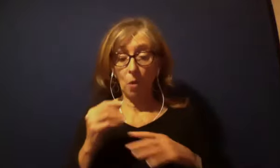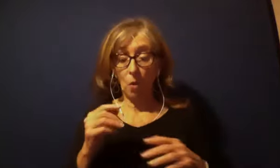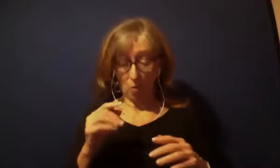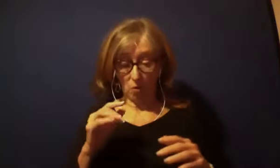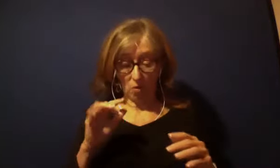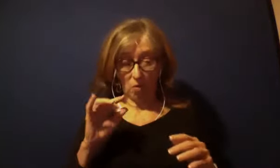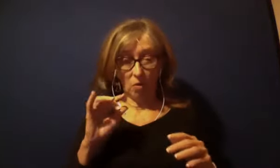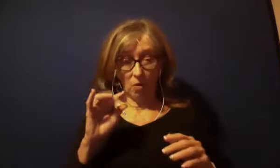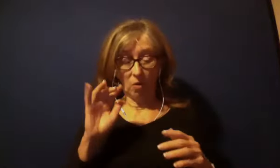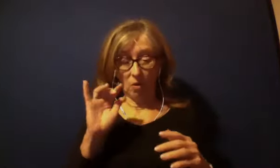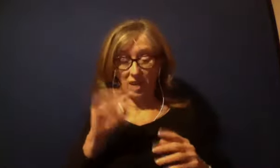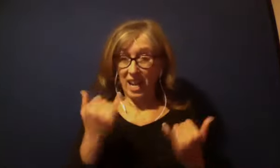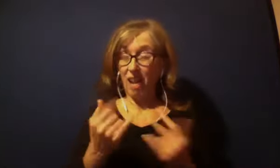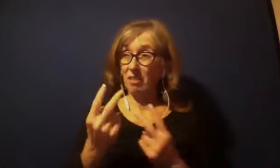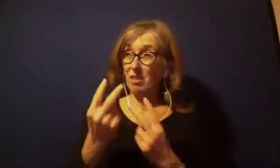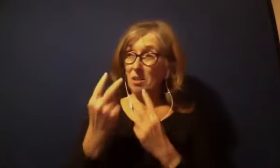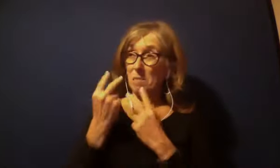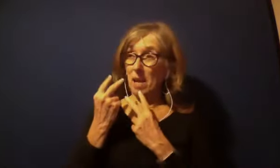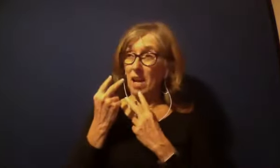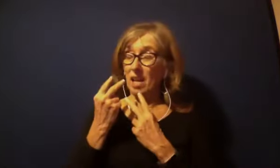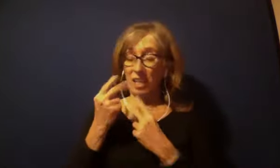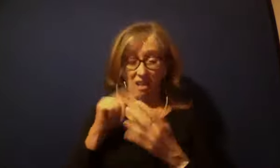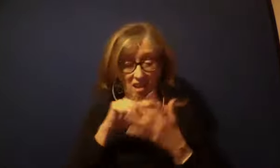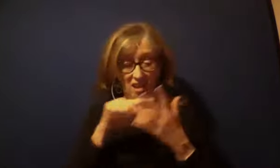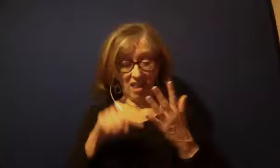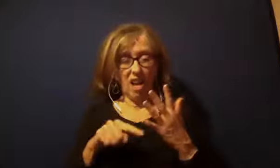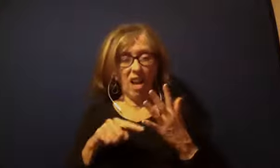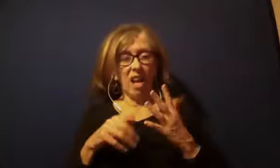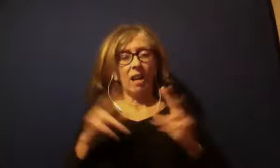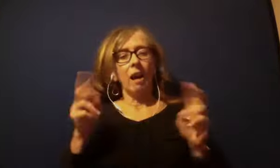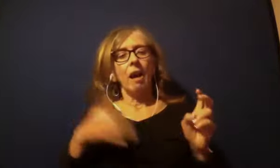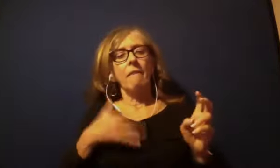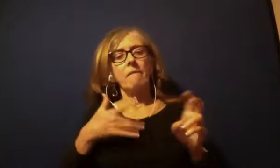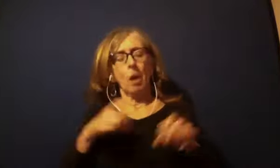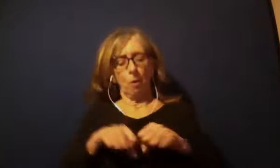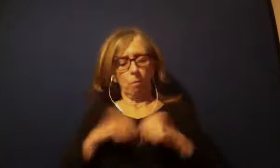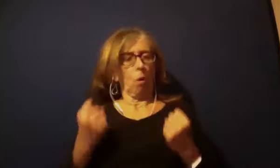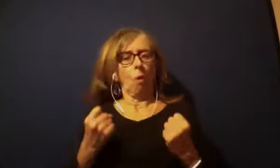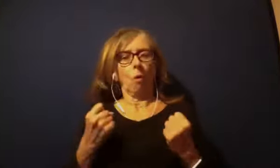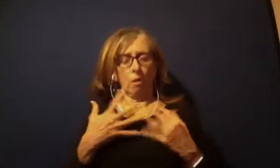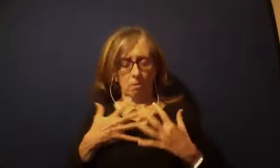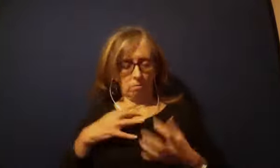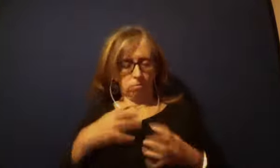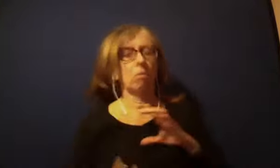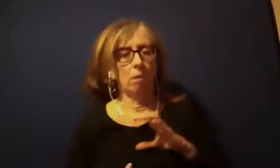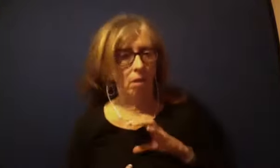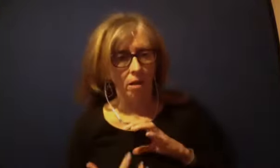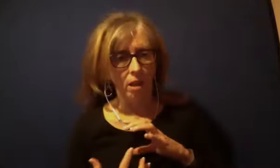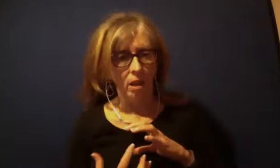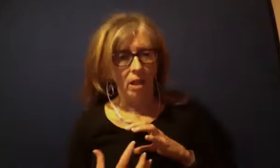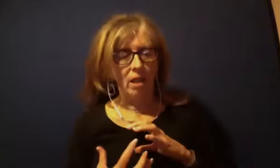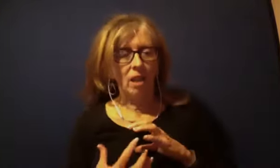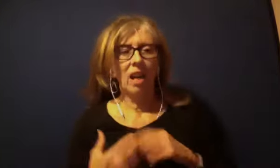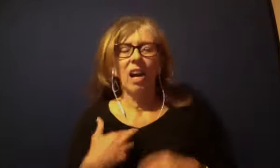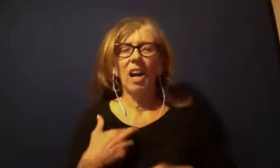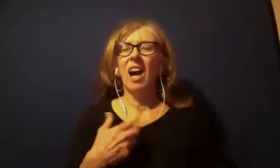brokenness, I guess, shifted me from, am I going to be like this the rest of my life? Like